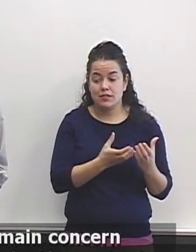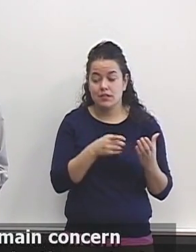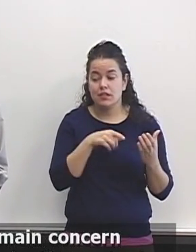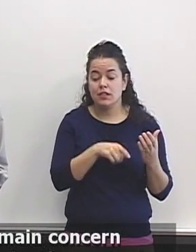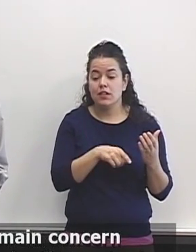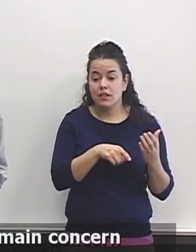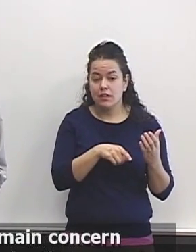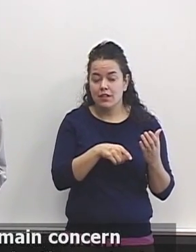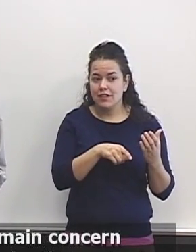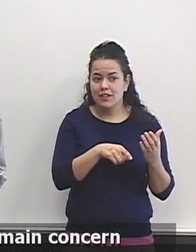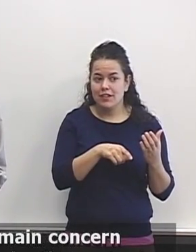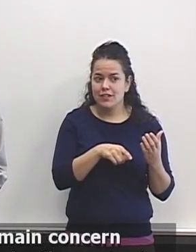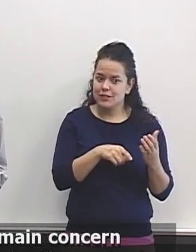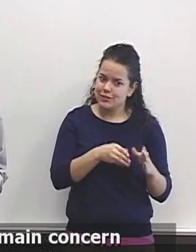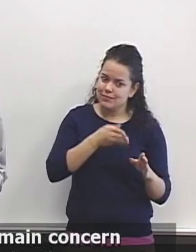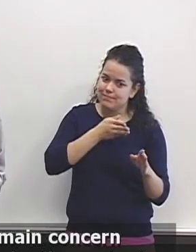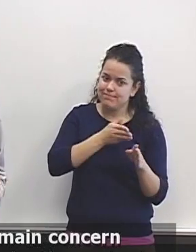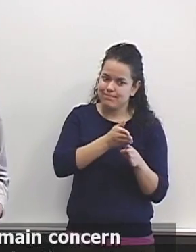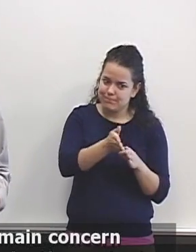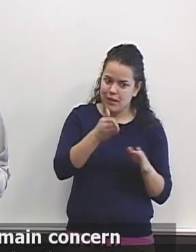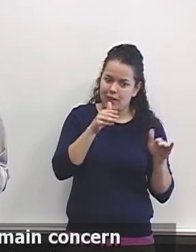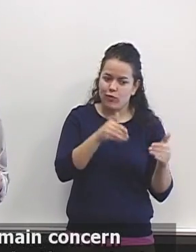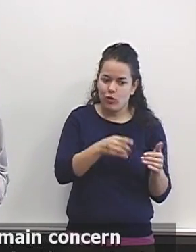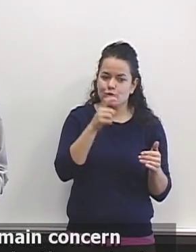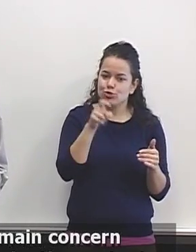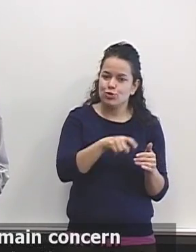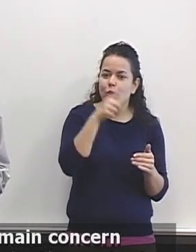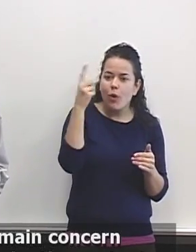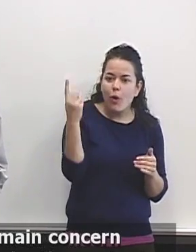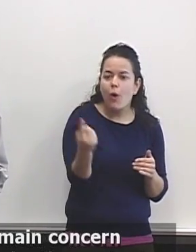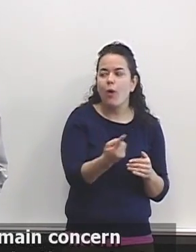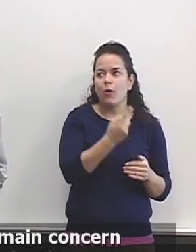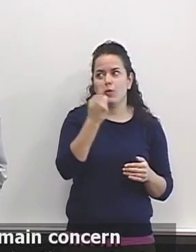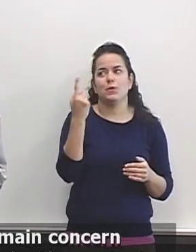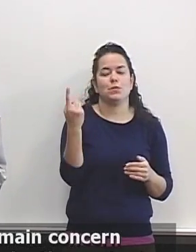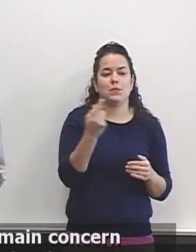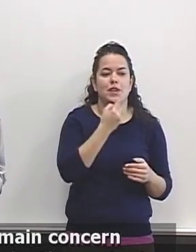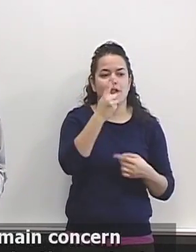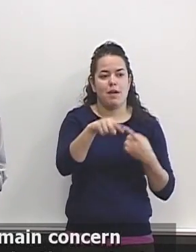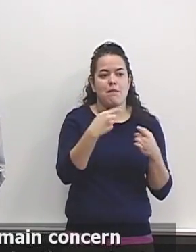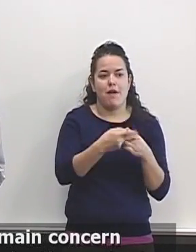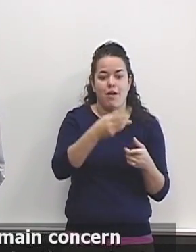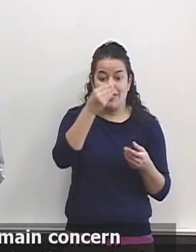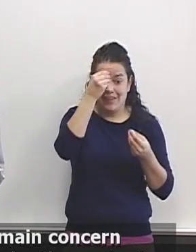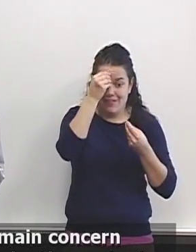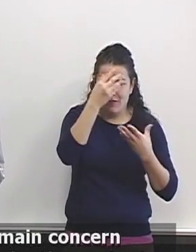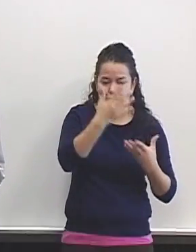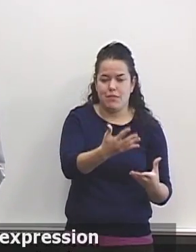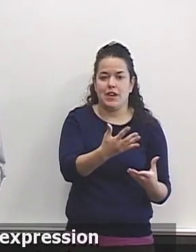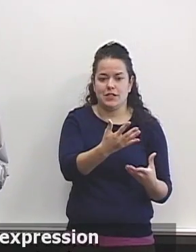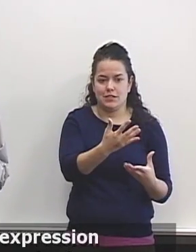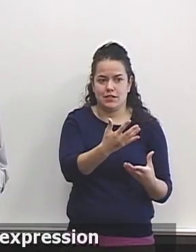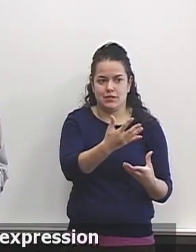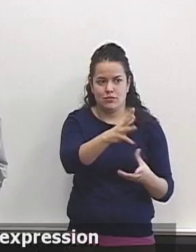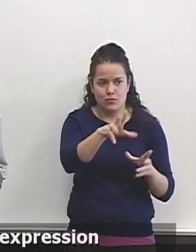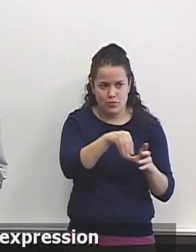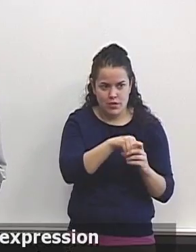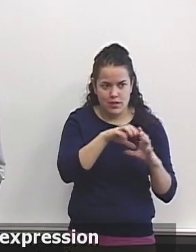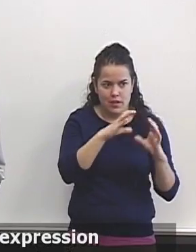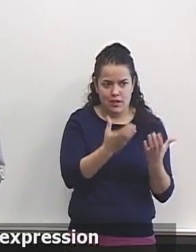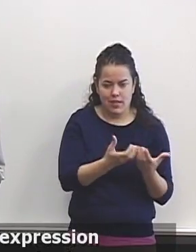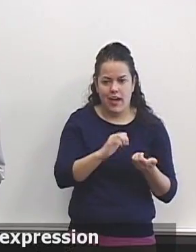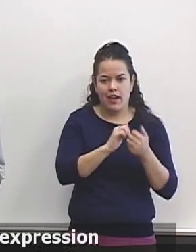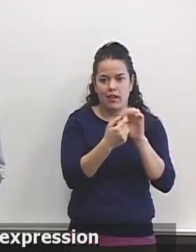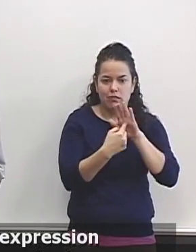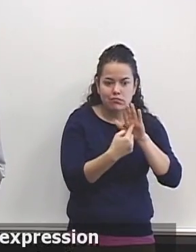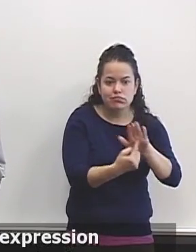then your main concern should always be the content and the expression of the